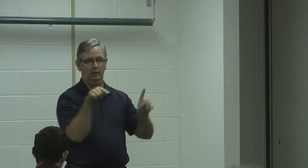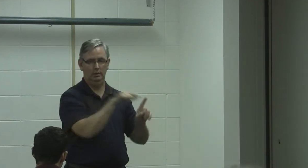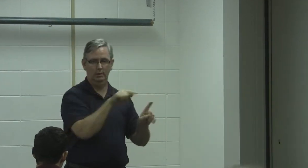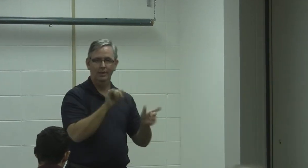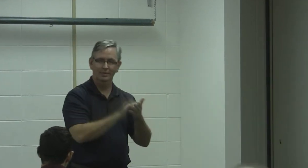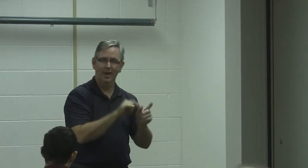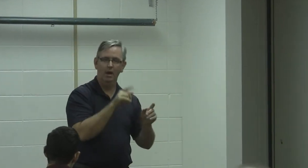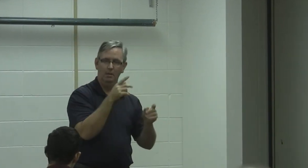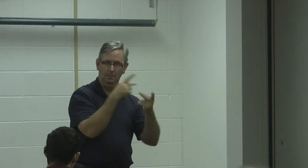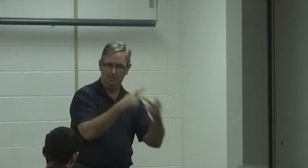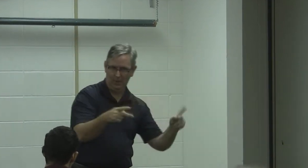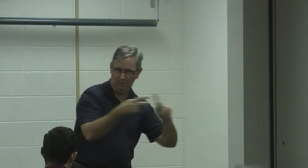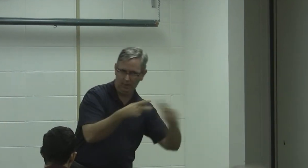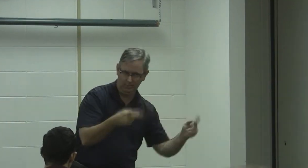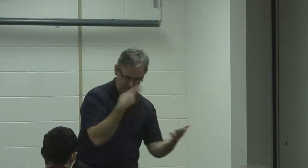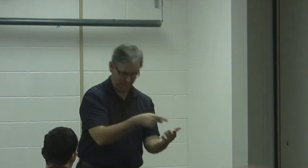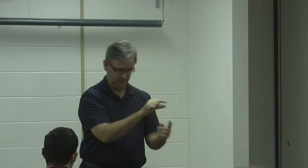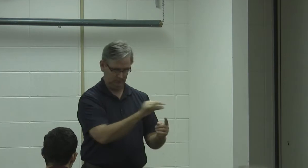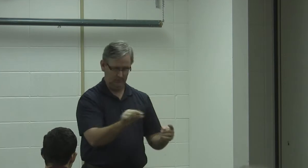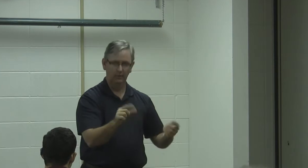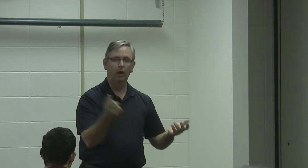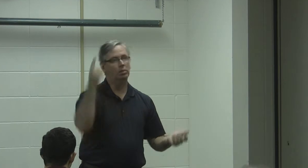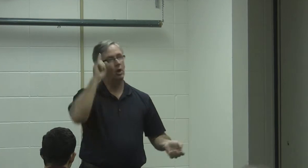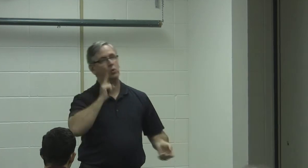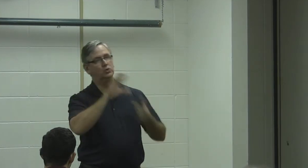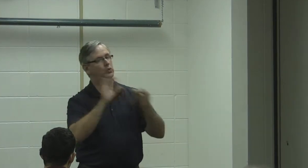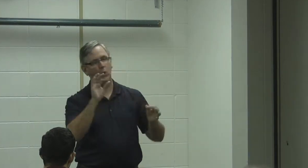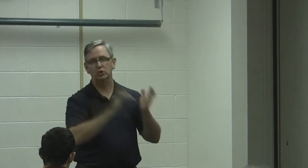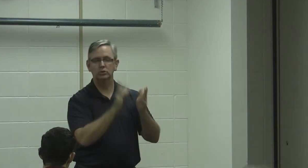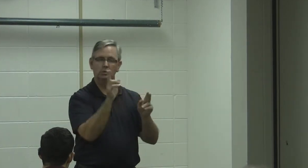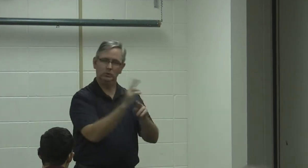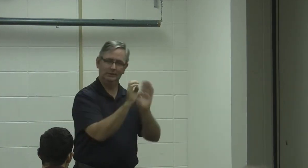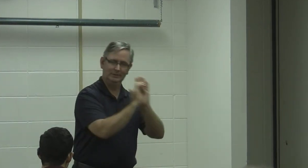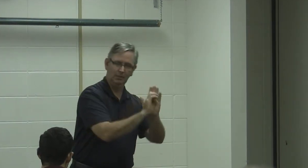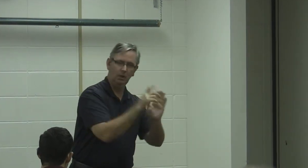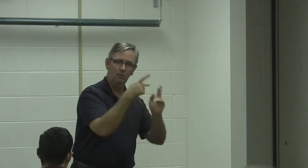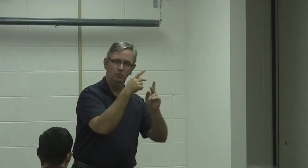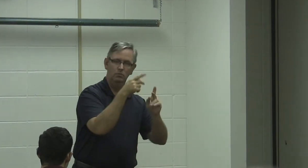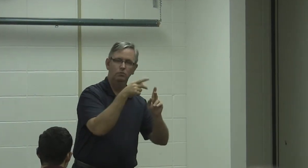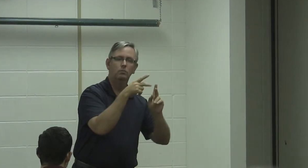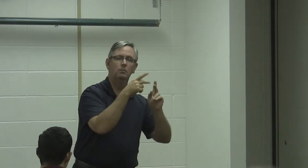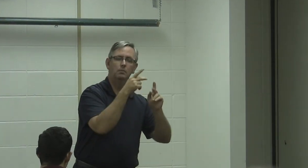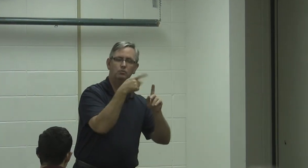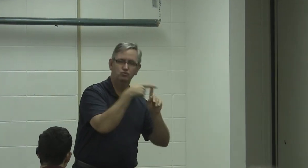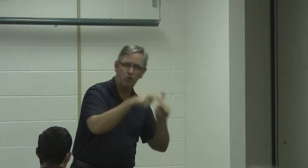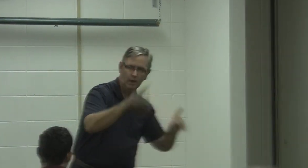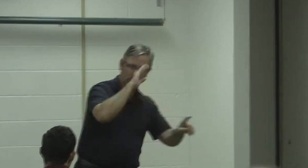The father had 2 sons, and that's a parable. It's not a true story. You might think it is, but it's really not.